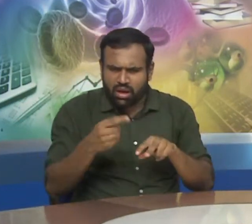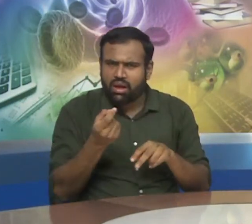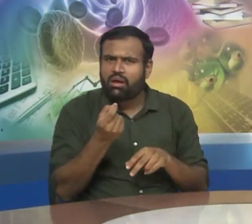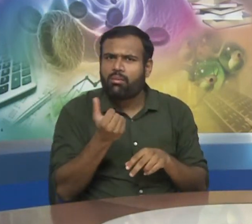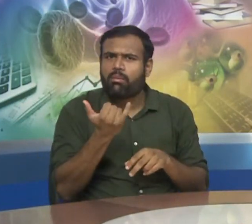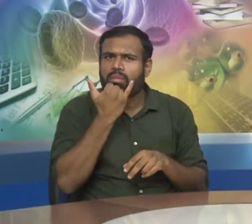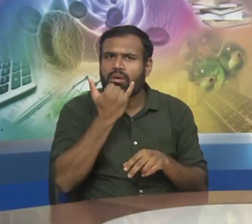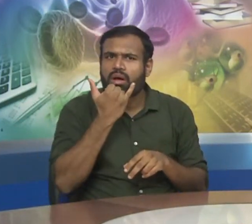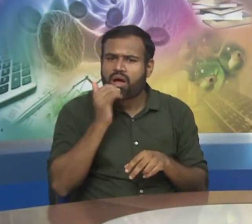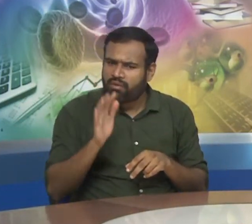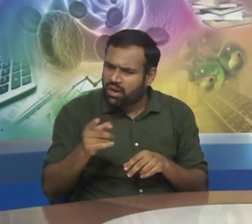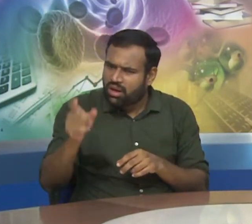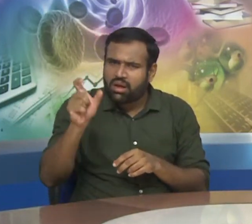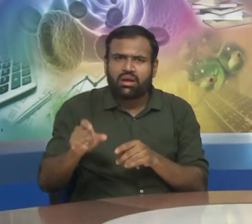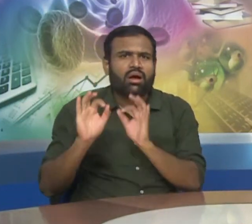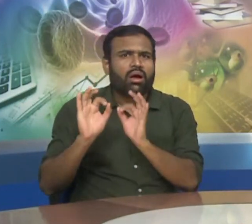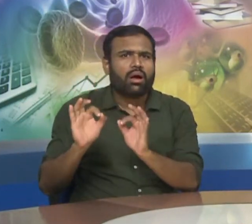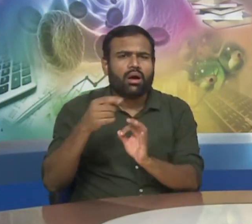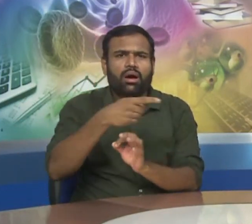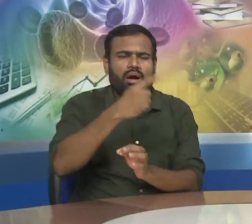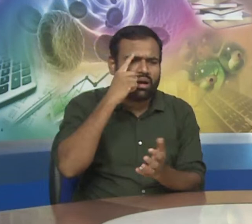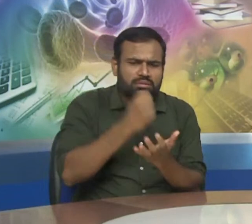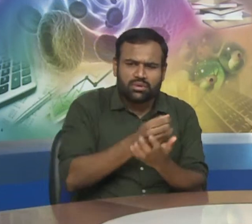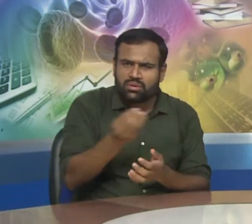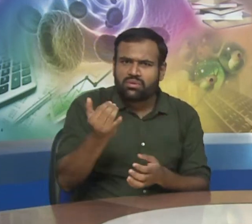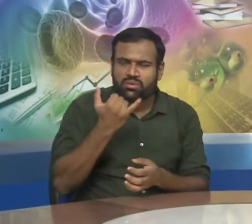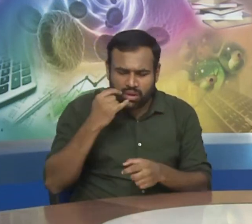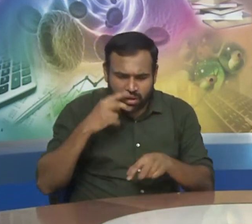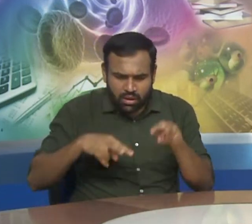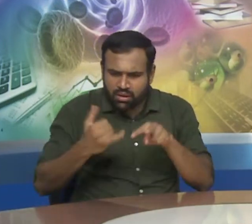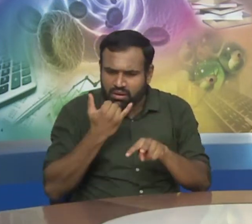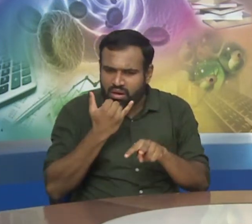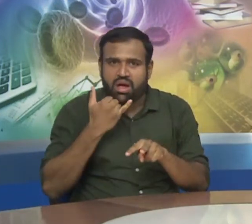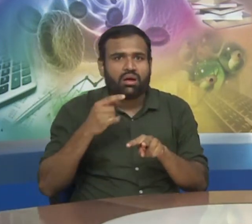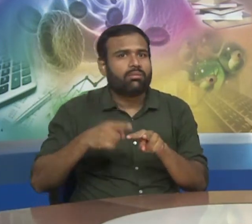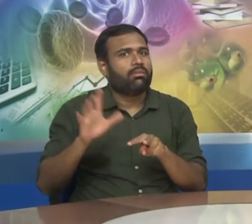the power to review the case and alter its previous decisions.